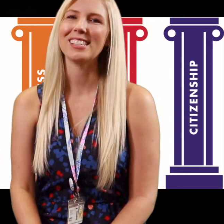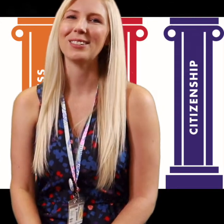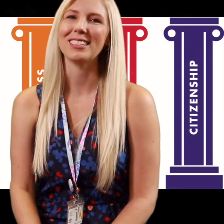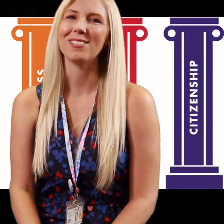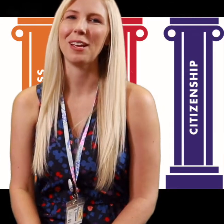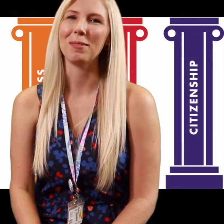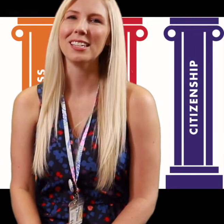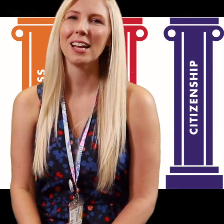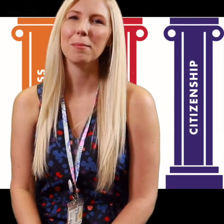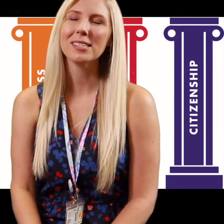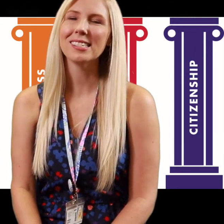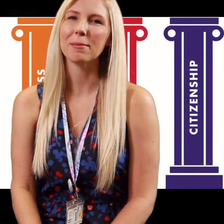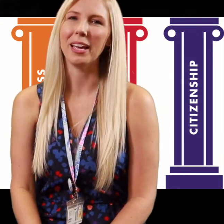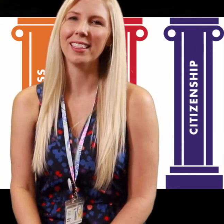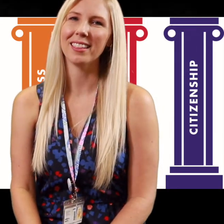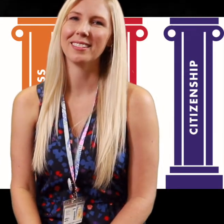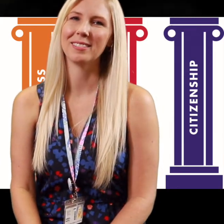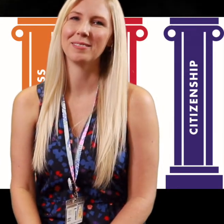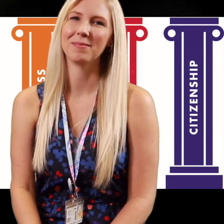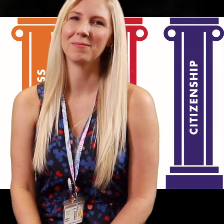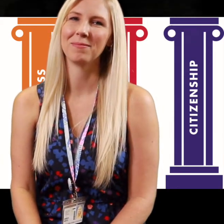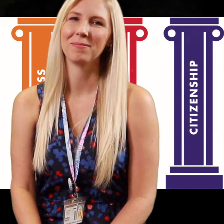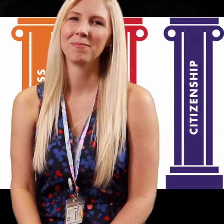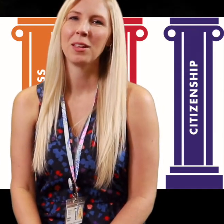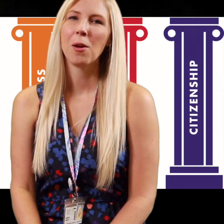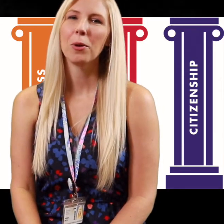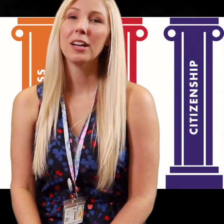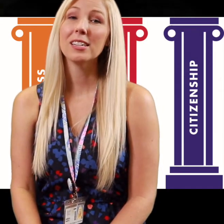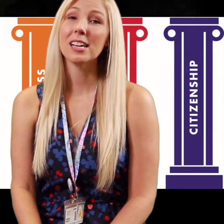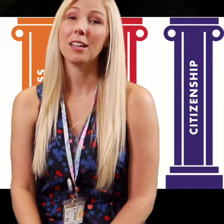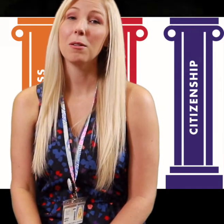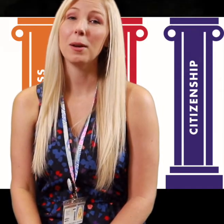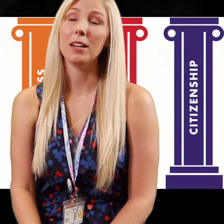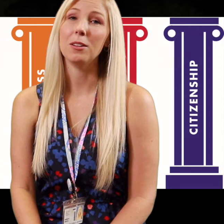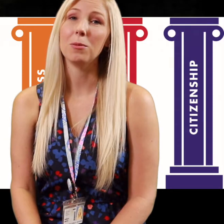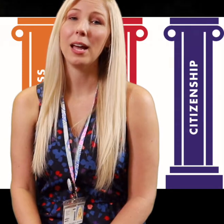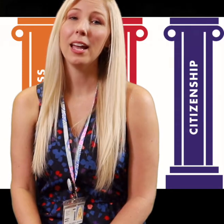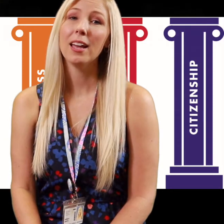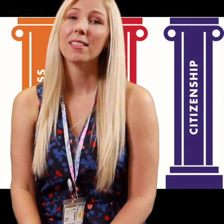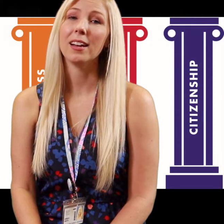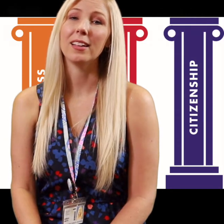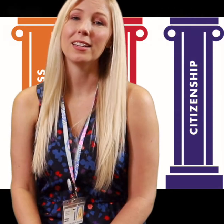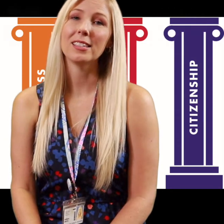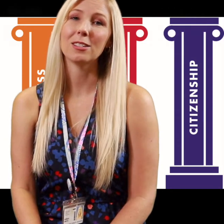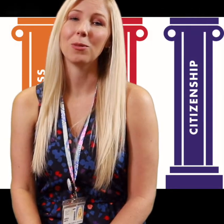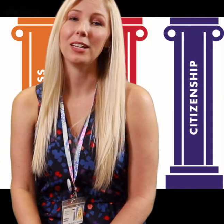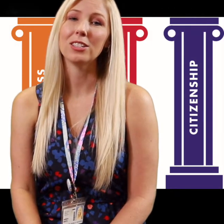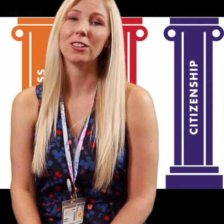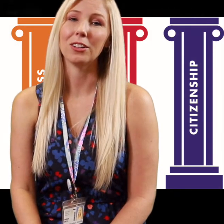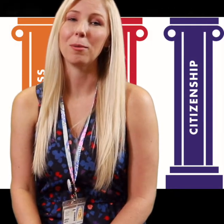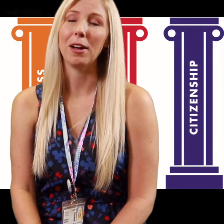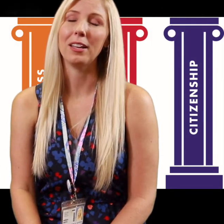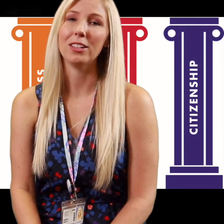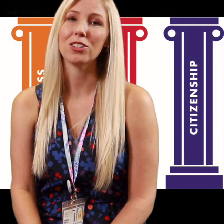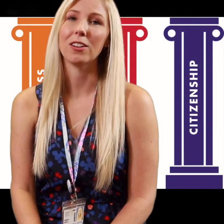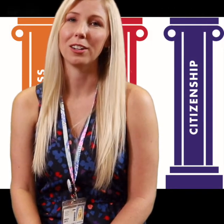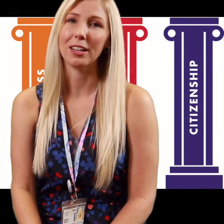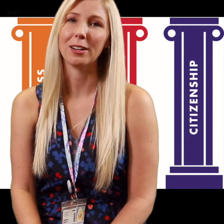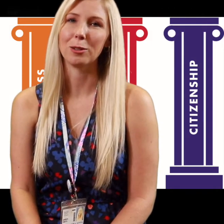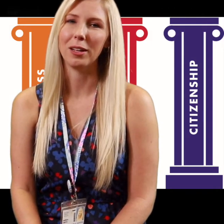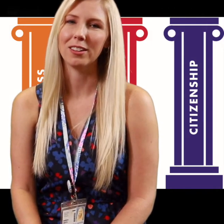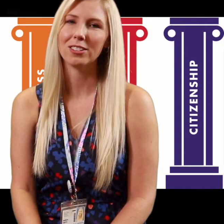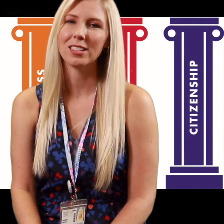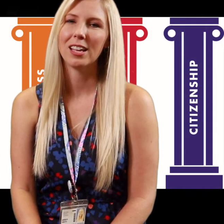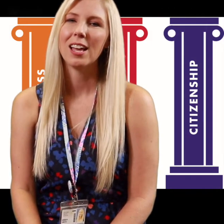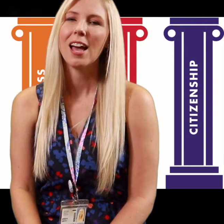Hello, Atlanta students and families. I'm Mrs. Smith. And I'm Mrs. Wallach. We're here to tell you about a new way that Atlantis is going to learn about each of our